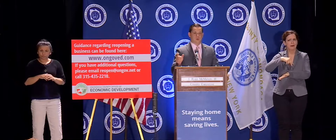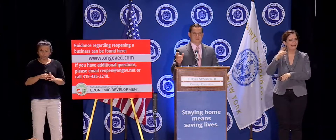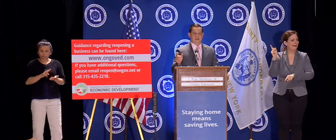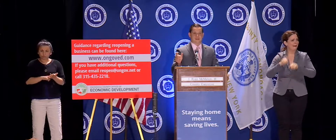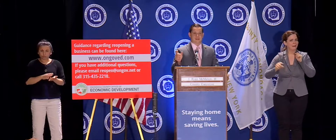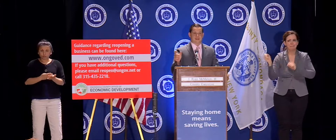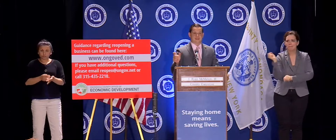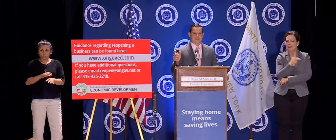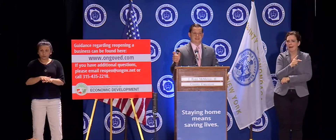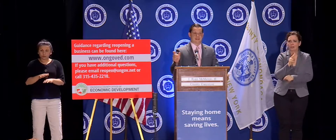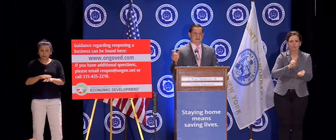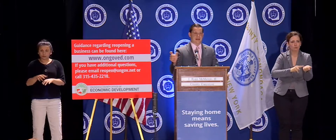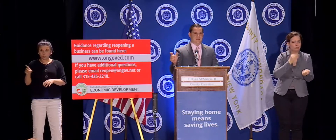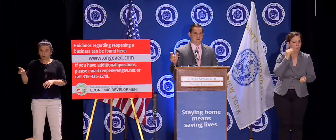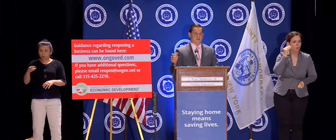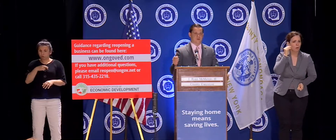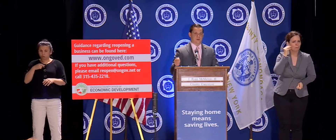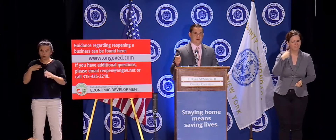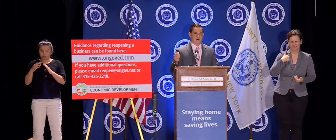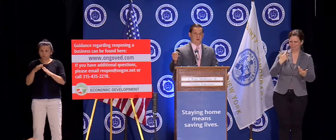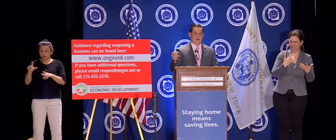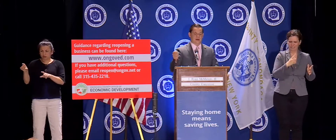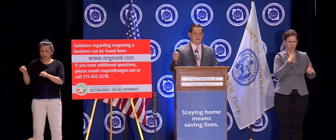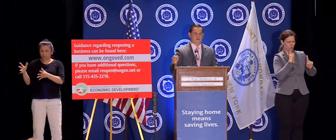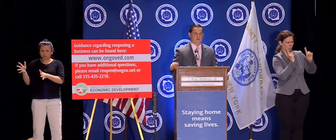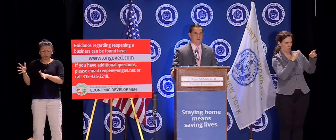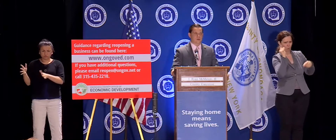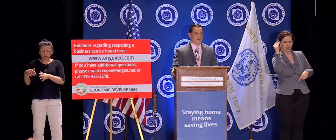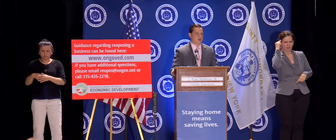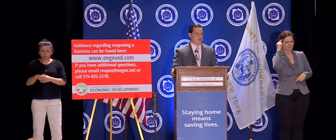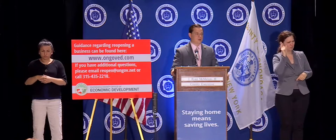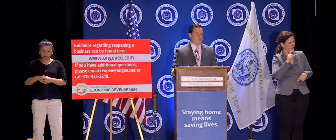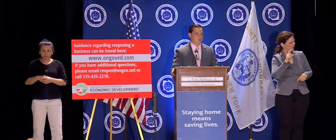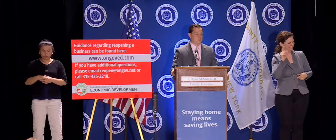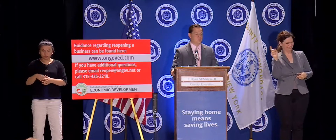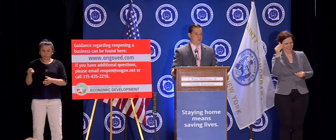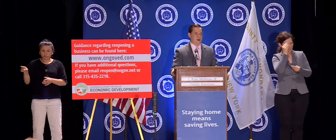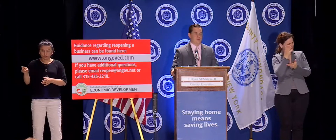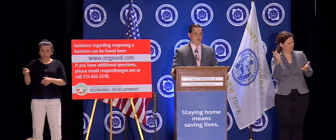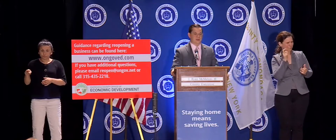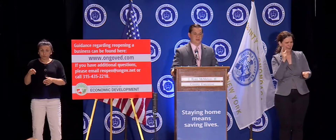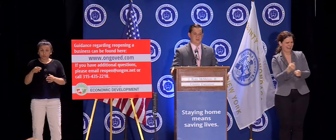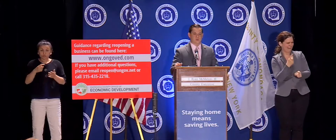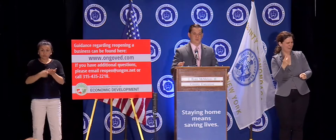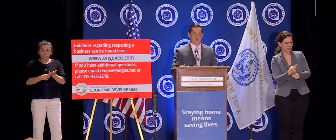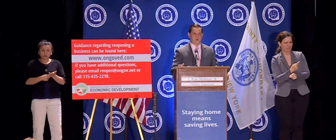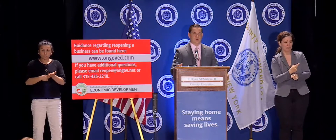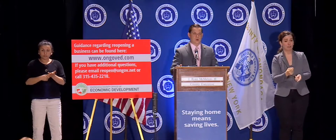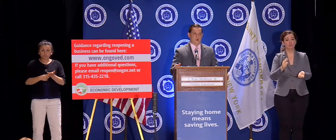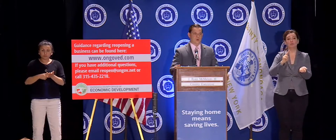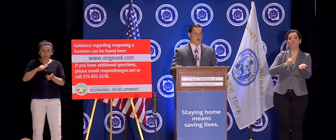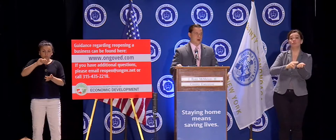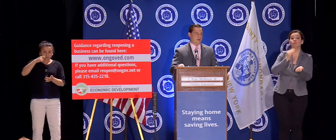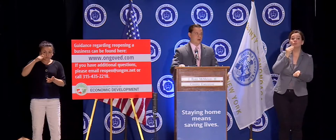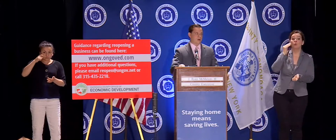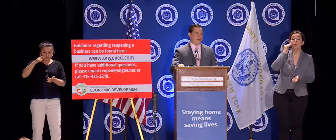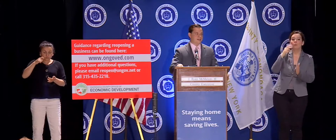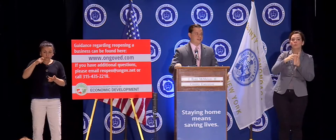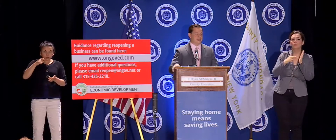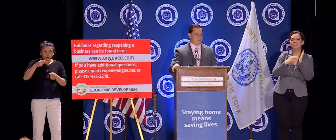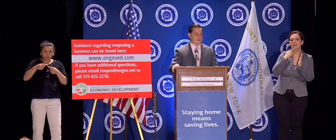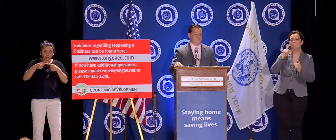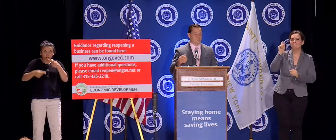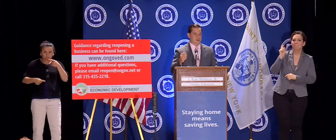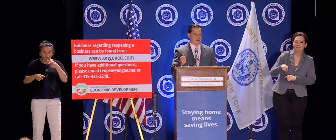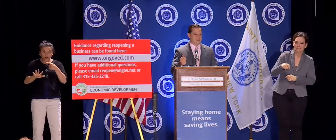the rule says they need to test negative before they can go back to the nursing homes. The problem with that is we don't know how long